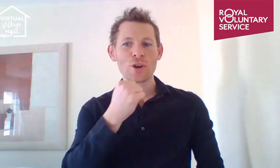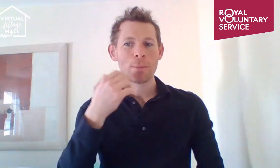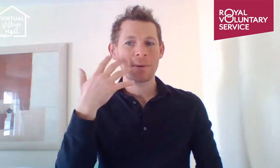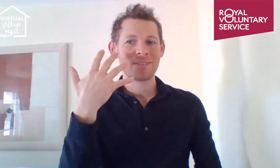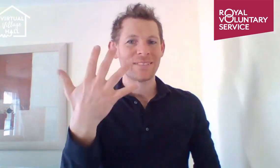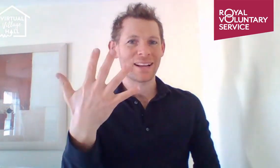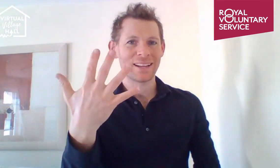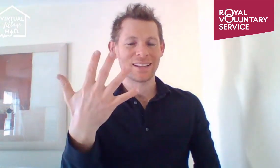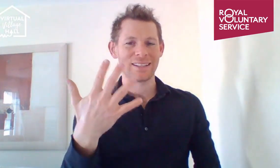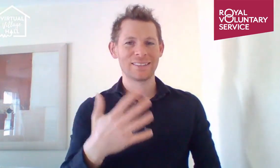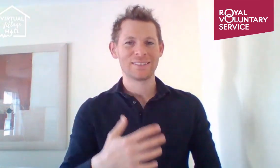and number five,